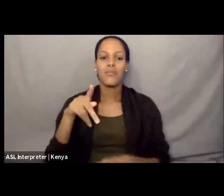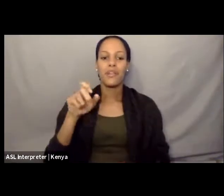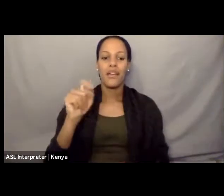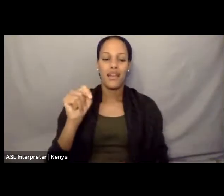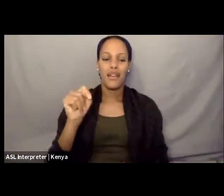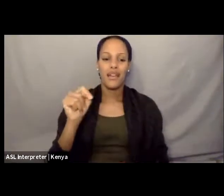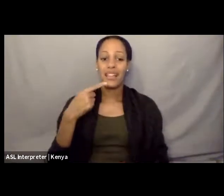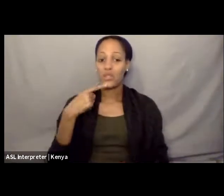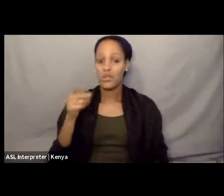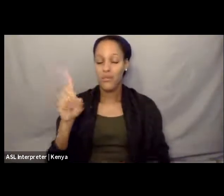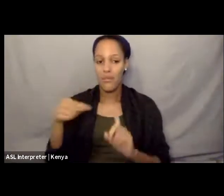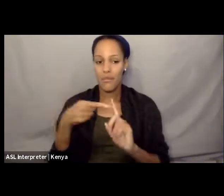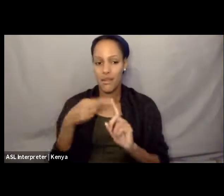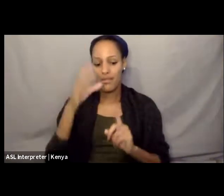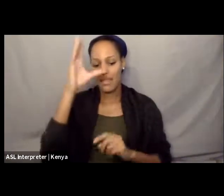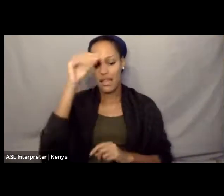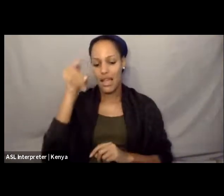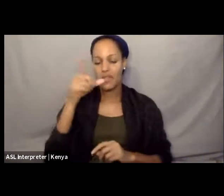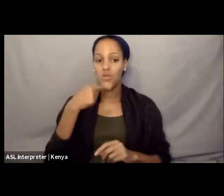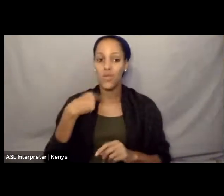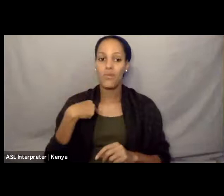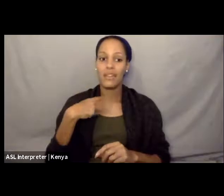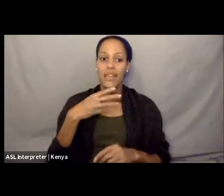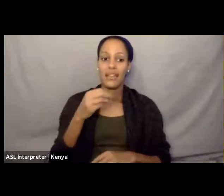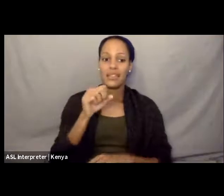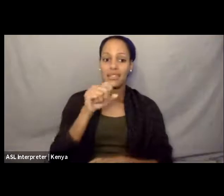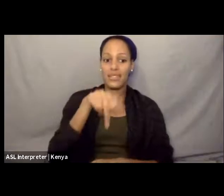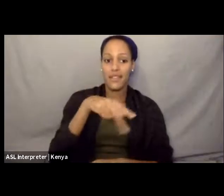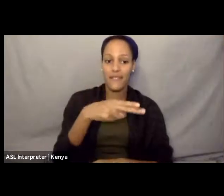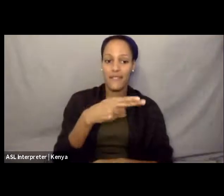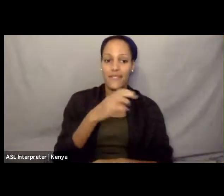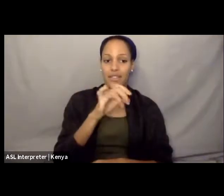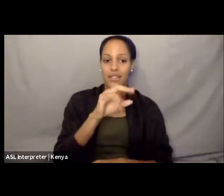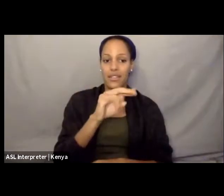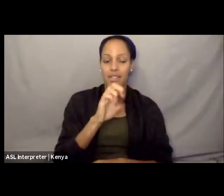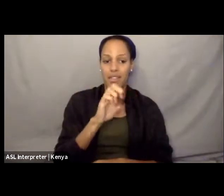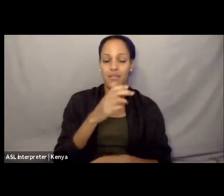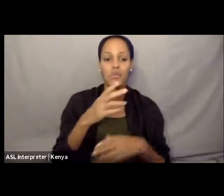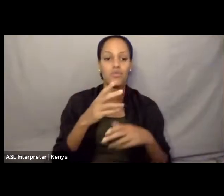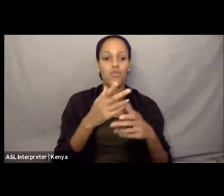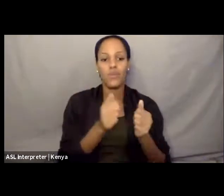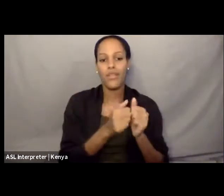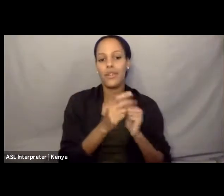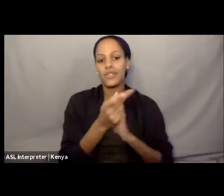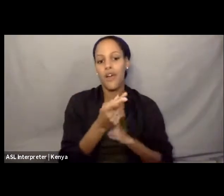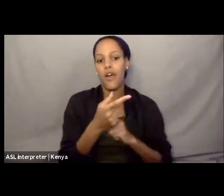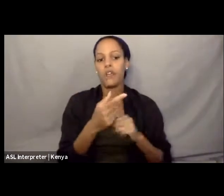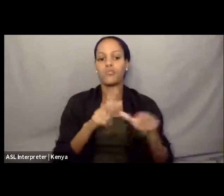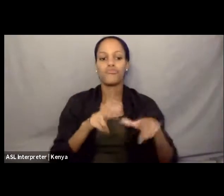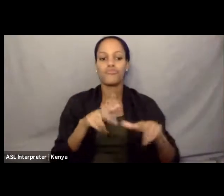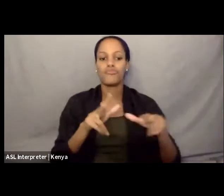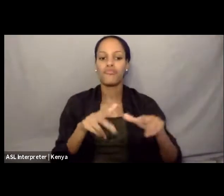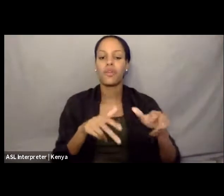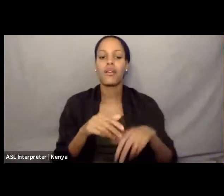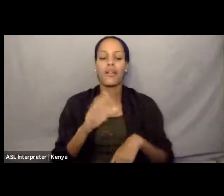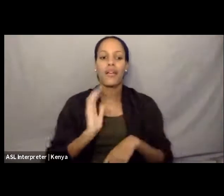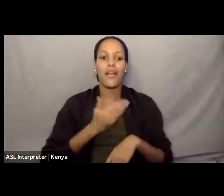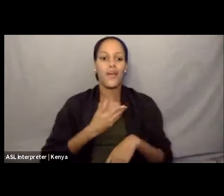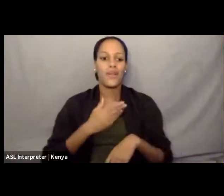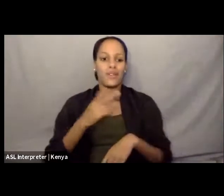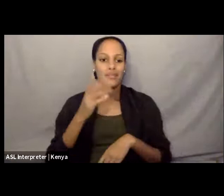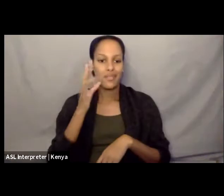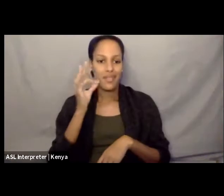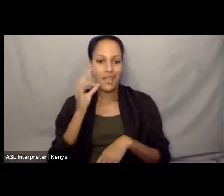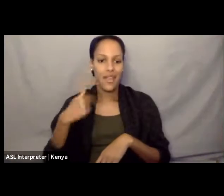when I told him about the guy who told me and Stephanie as we were walking the dog around the cemetery, our cat Daisy following behind,